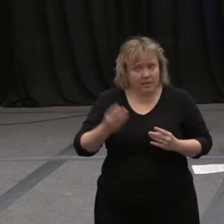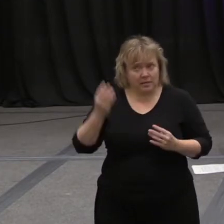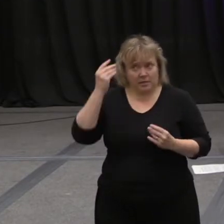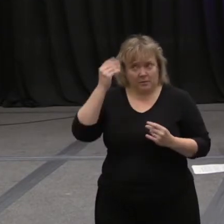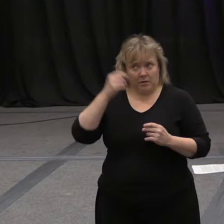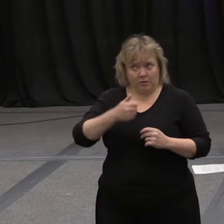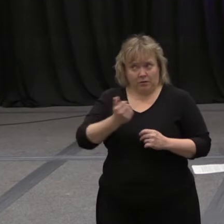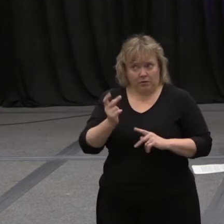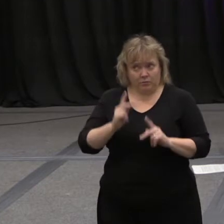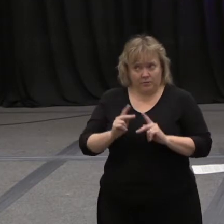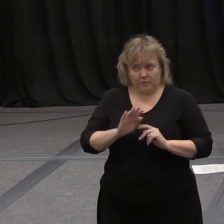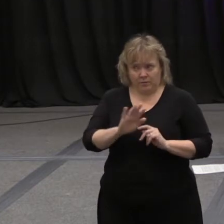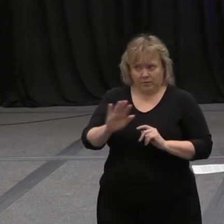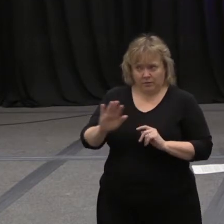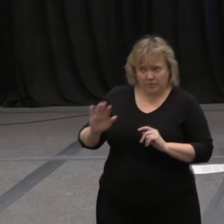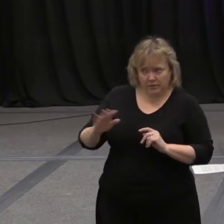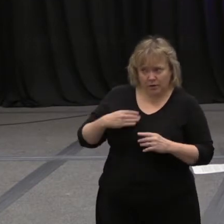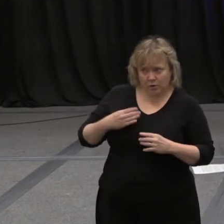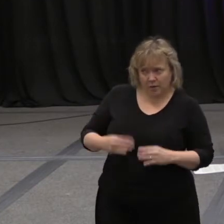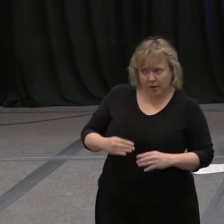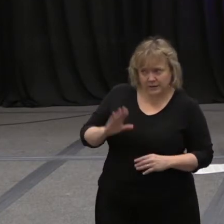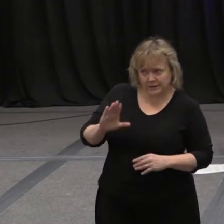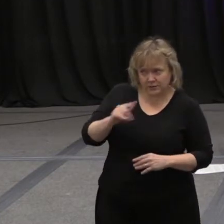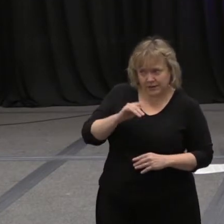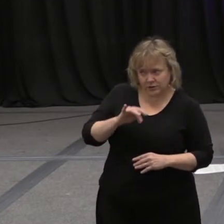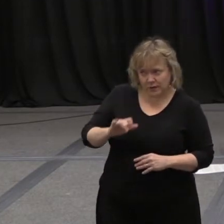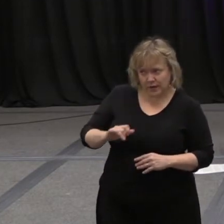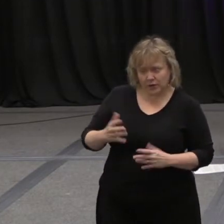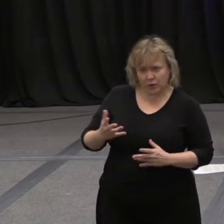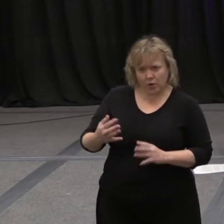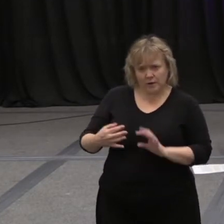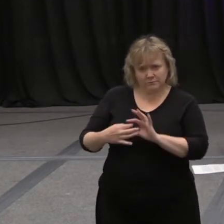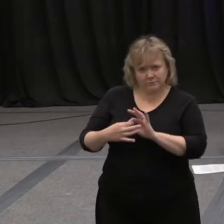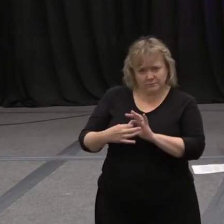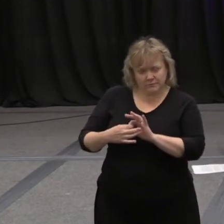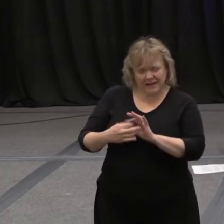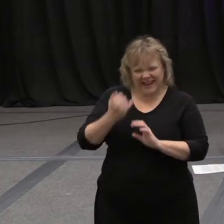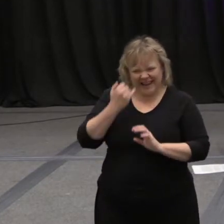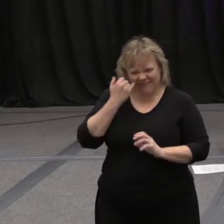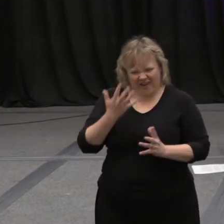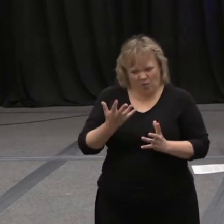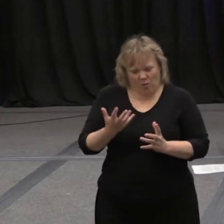things to interact and interface in my life, what aligns with my values.